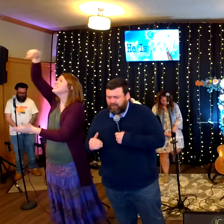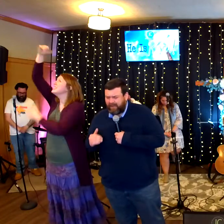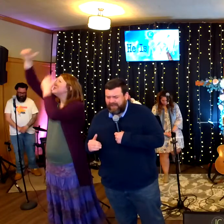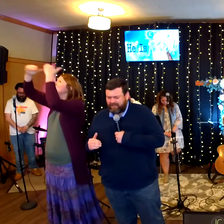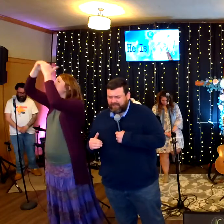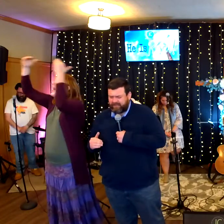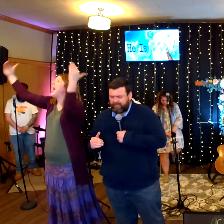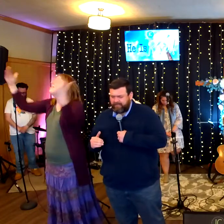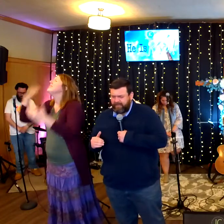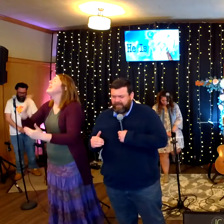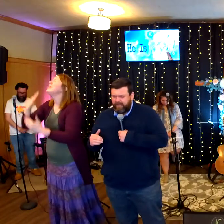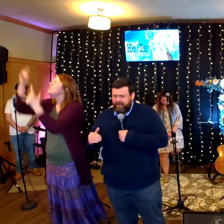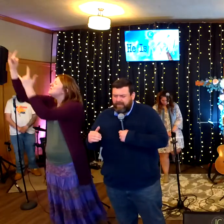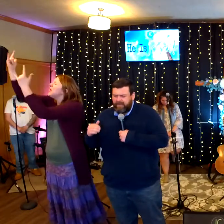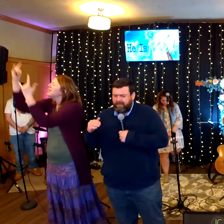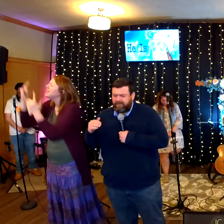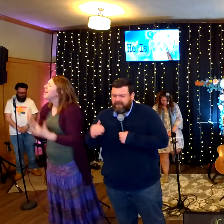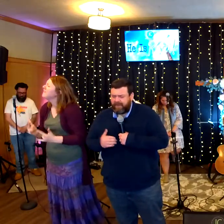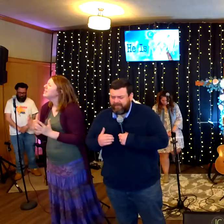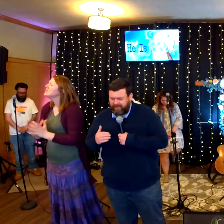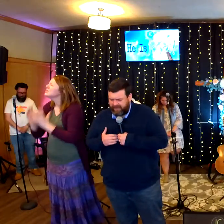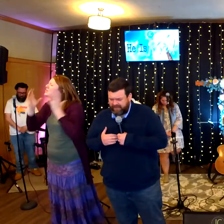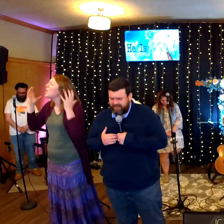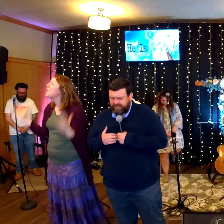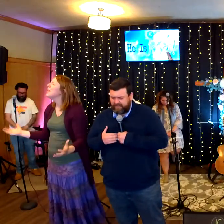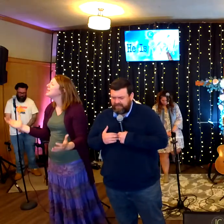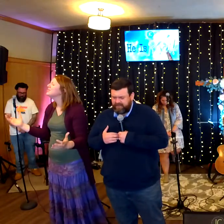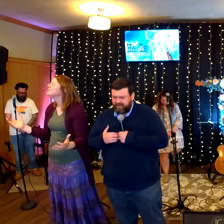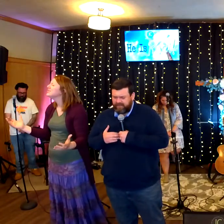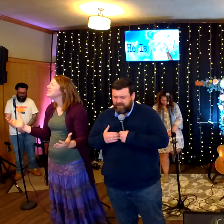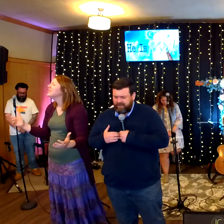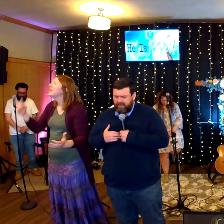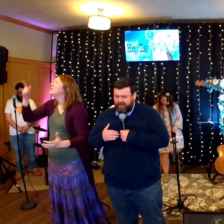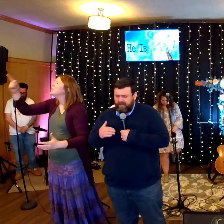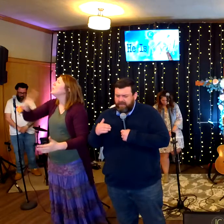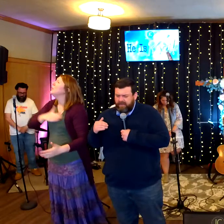us so much that you covered us,